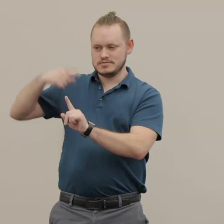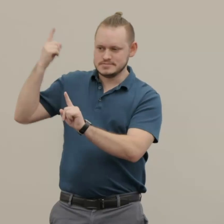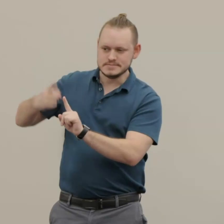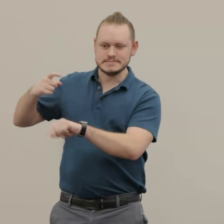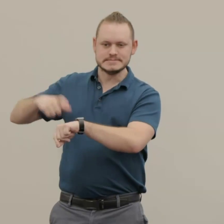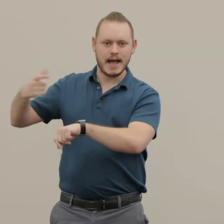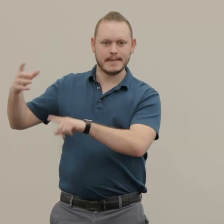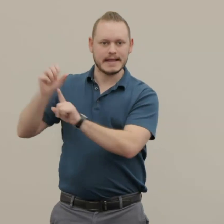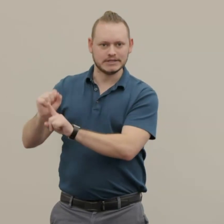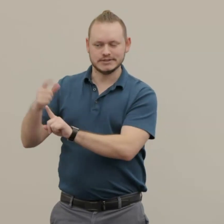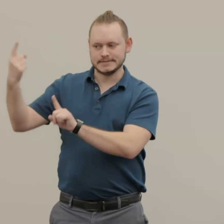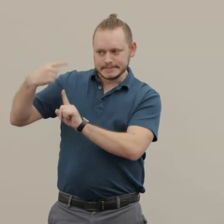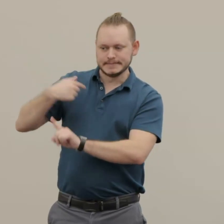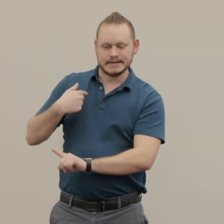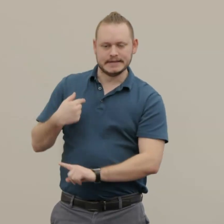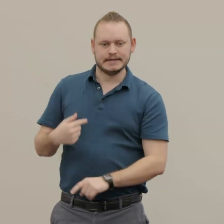he catches it